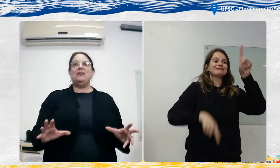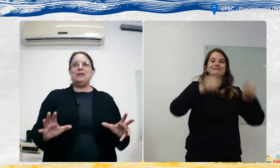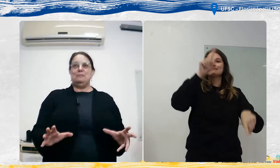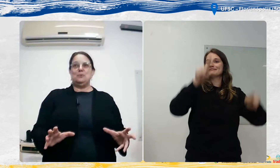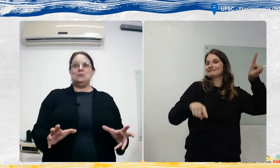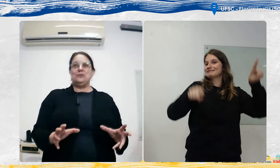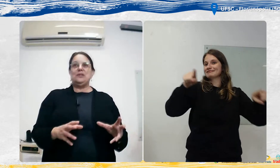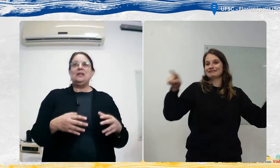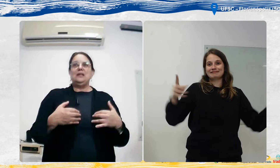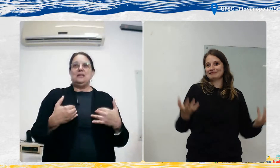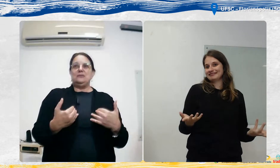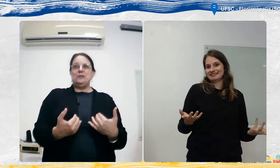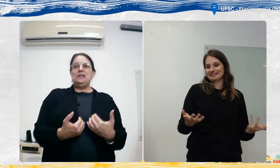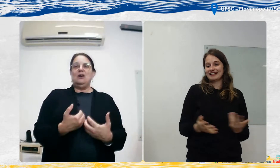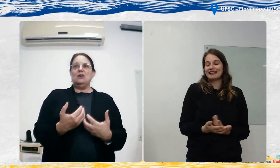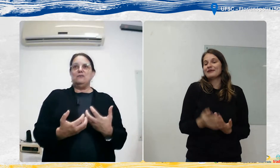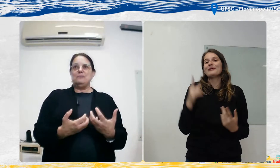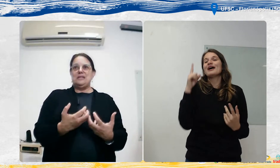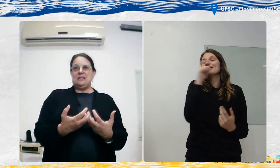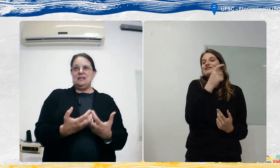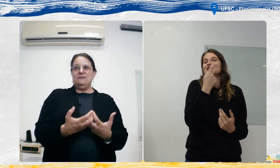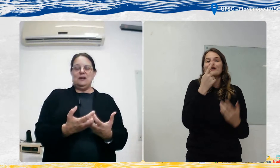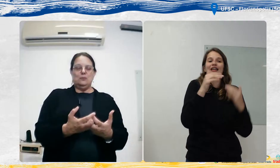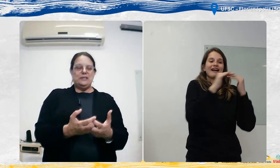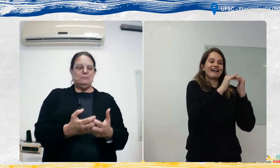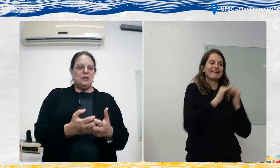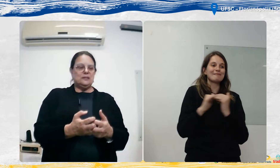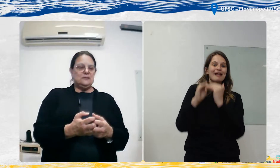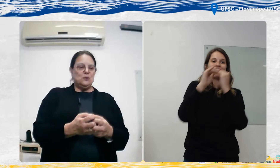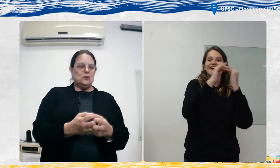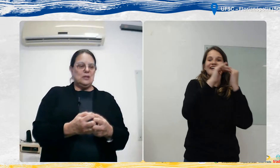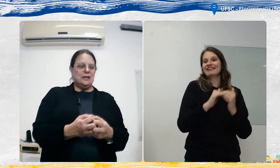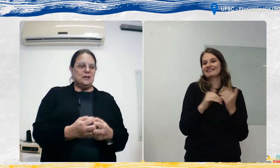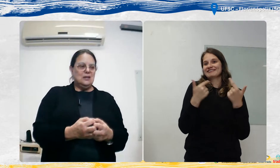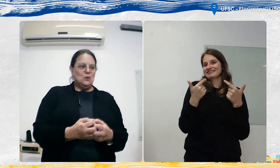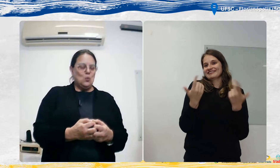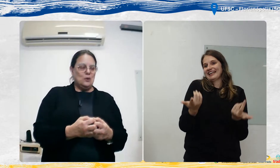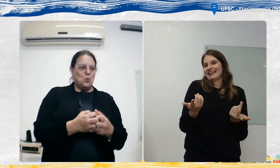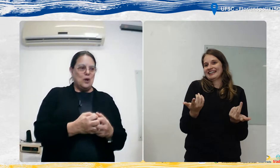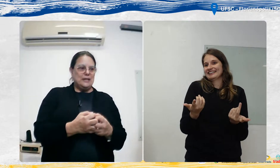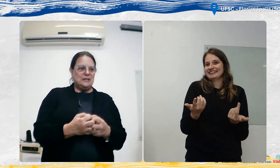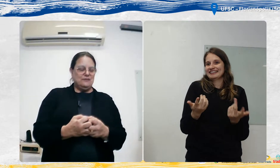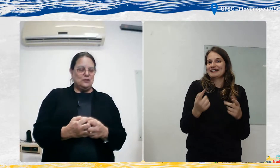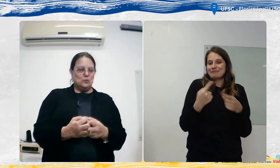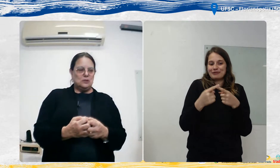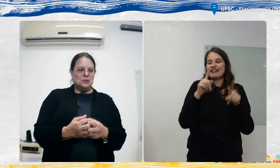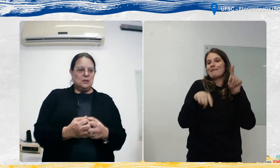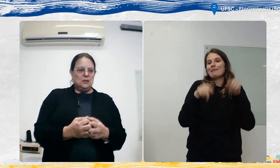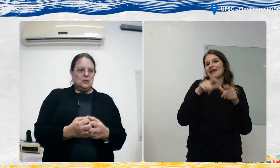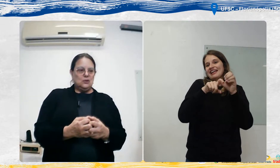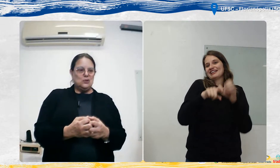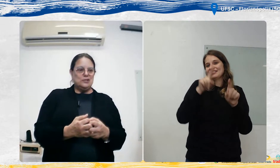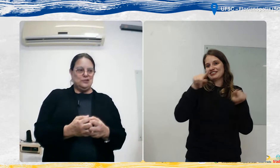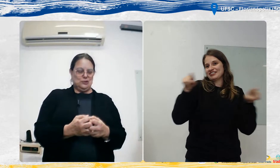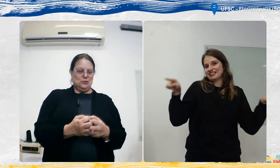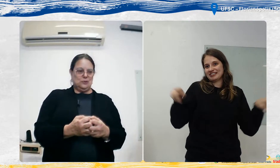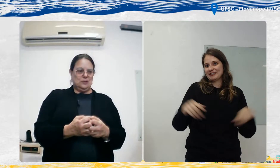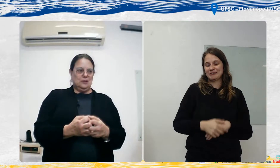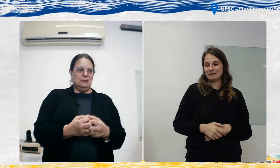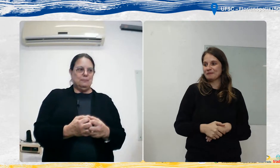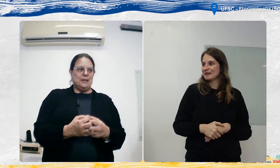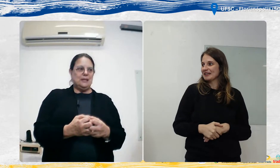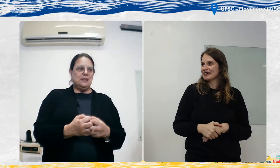many variables. It's really hard for me to give a response for like what one individual could